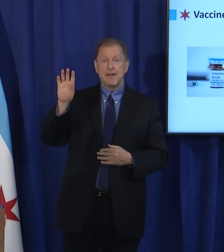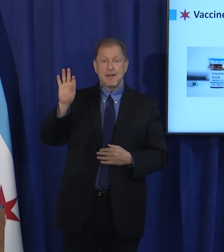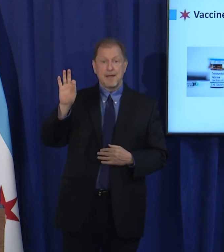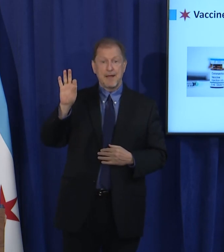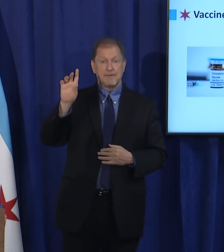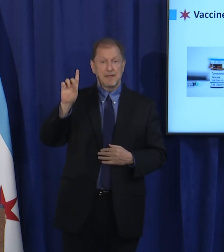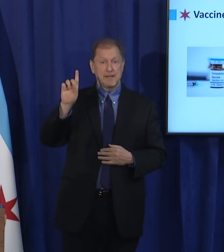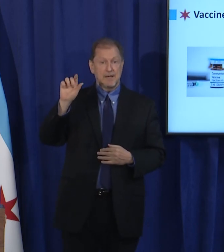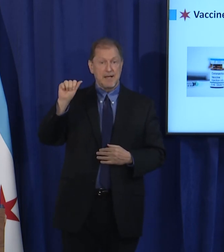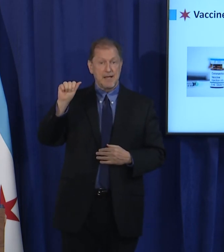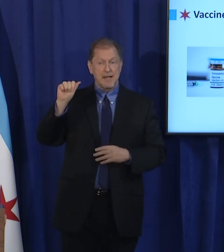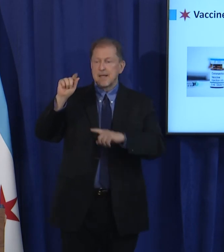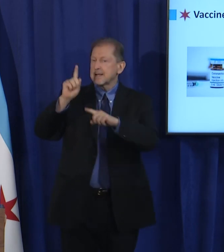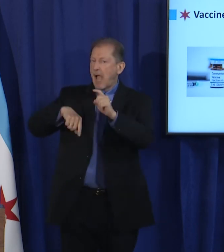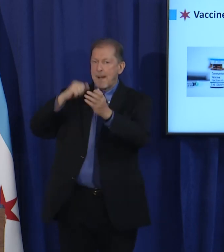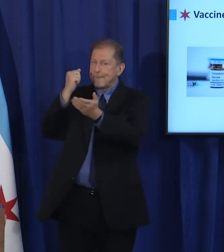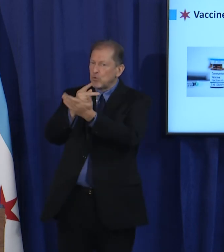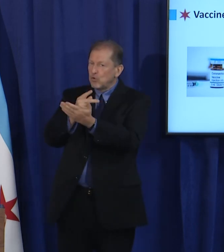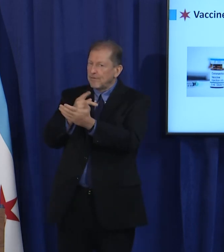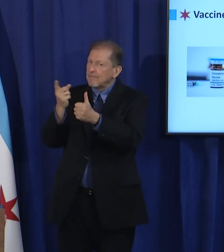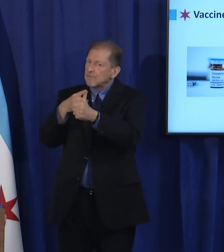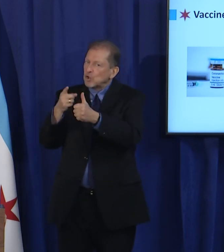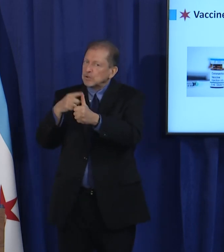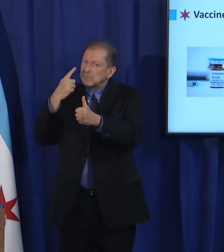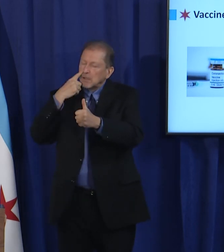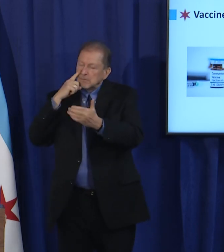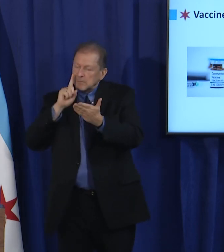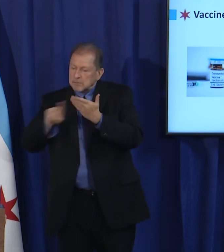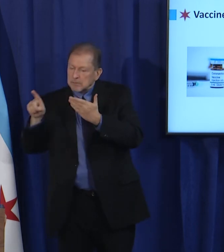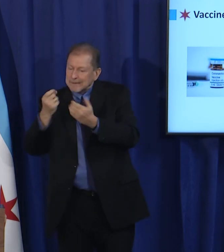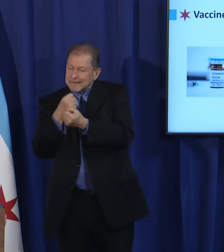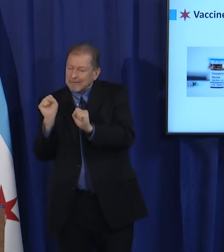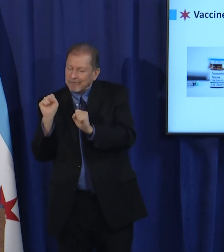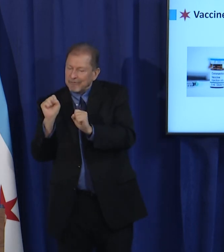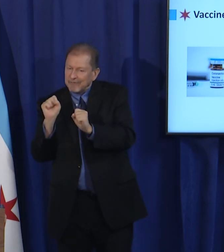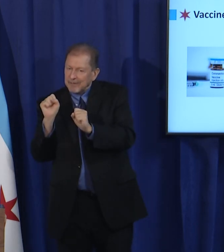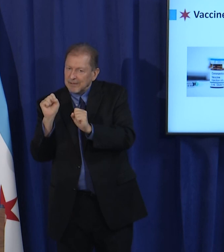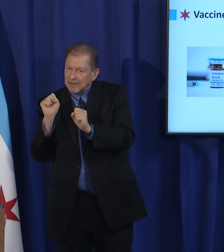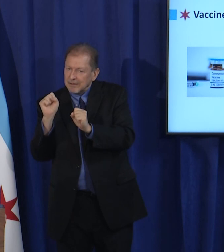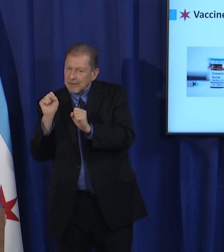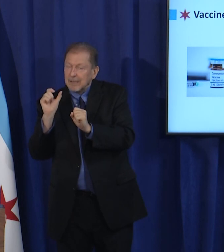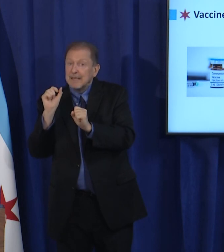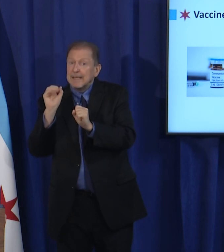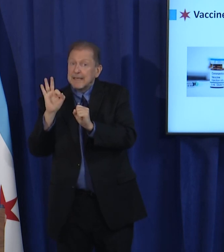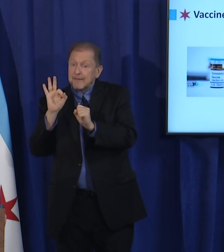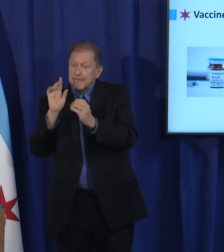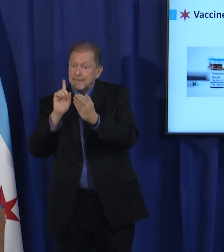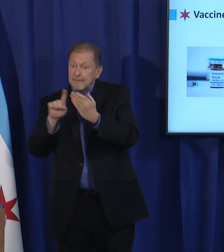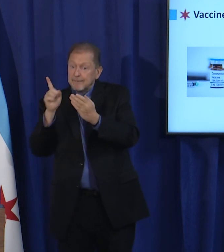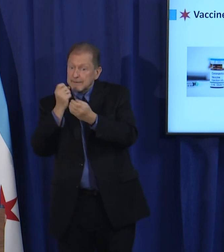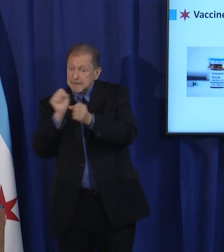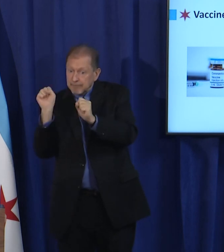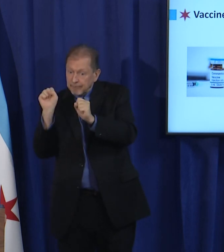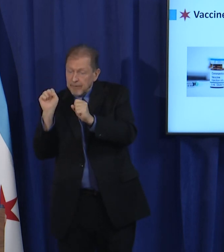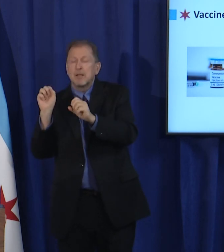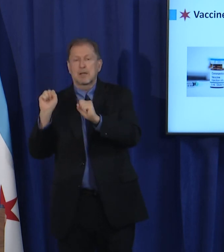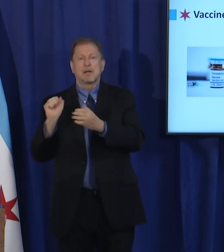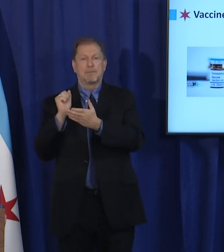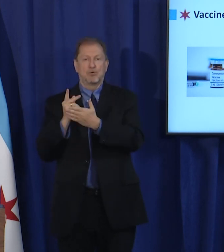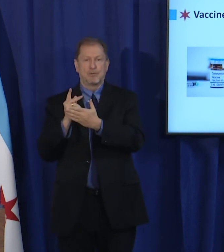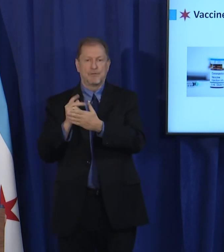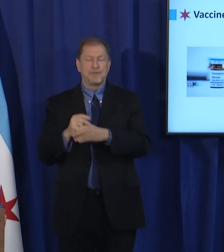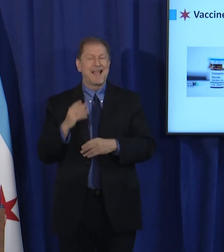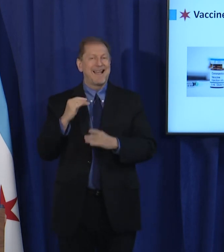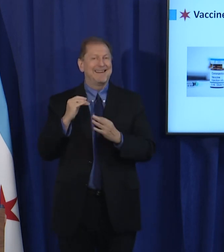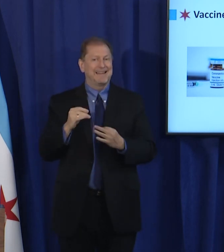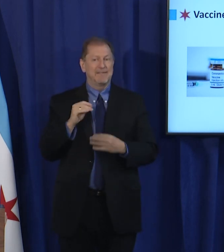that is not safe, first and foremost, where we are seeing signs of serious side effects. And they will